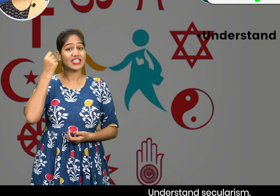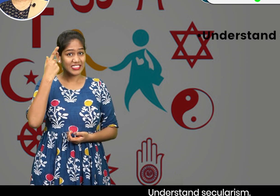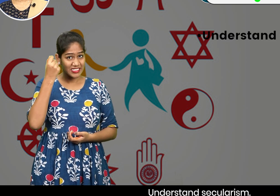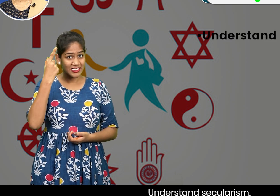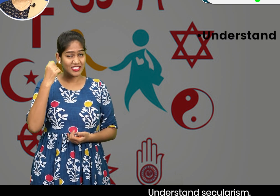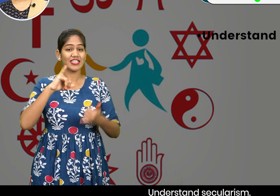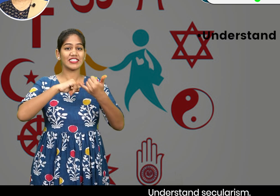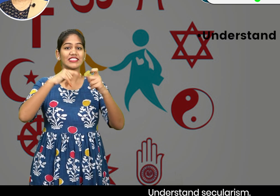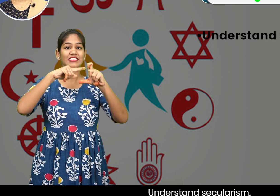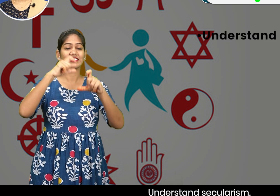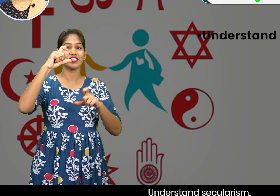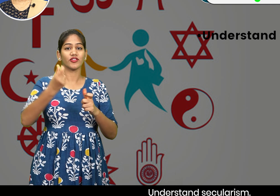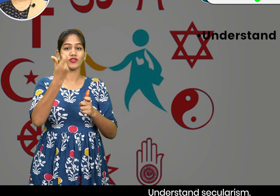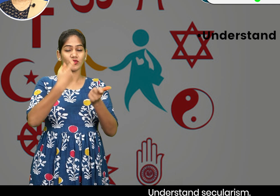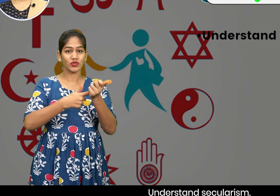understand secularism,